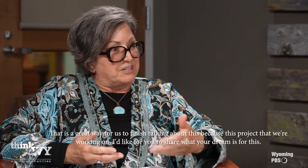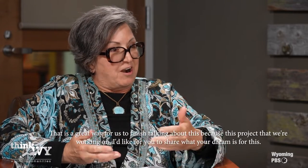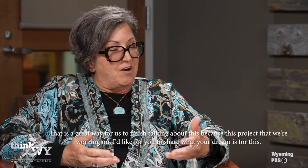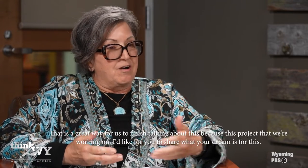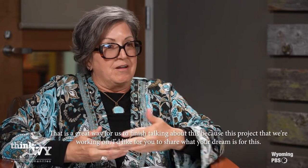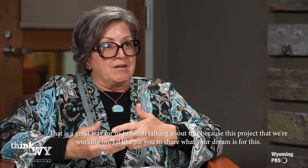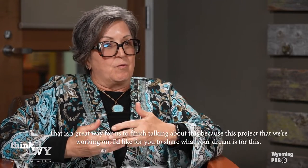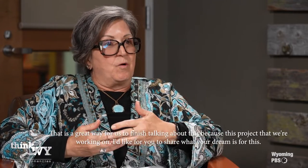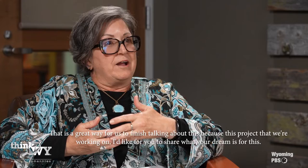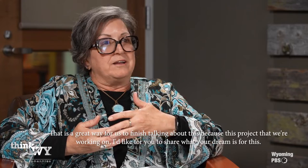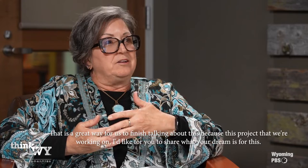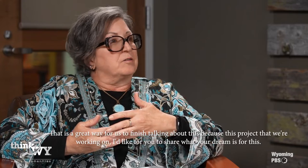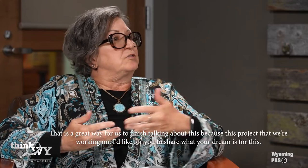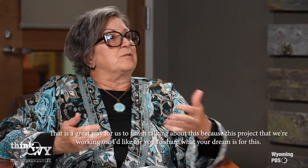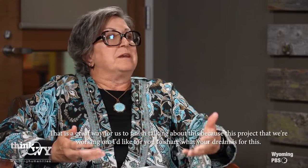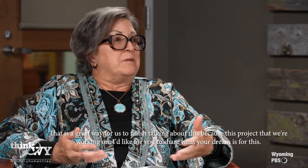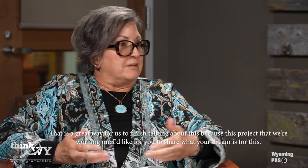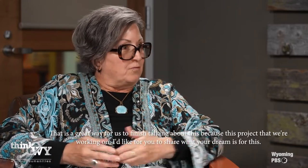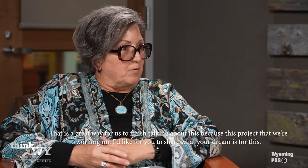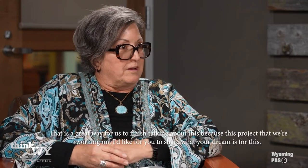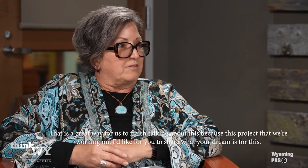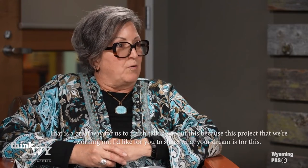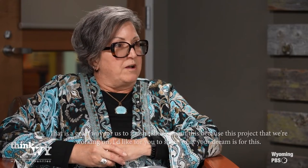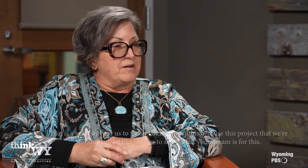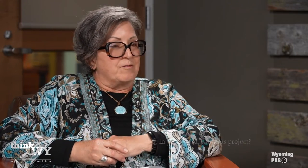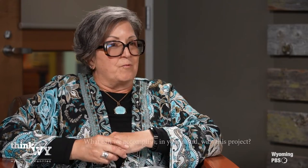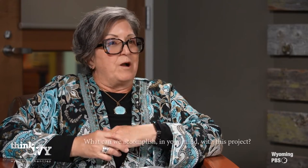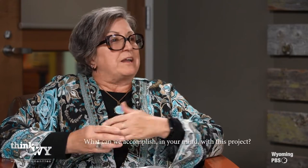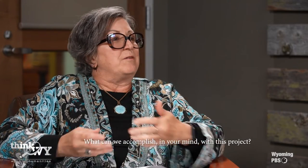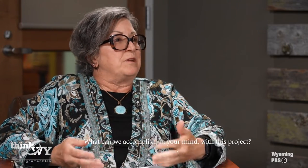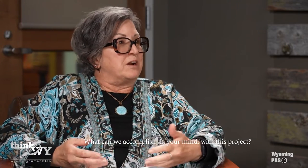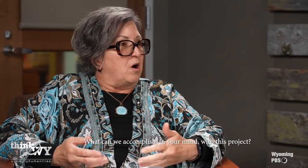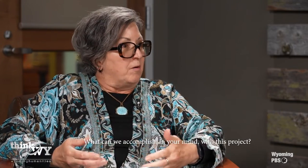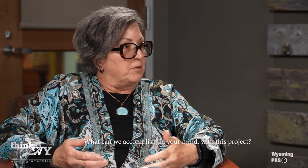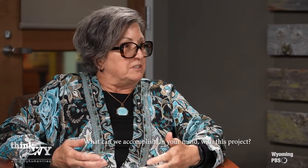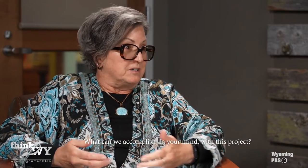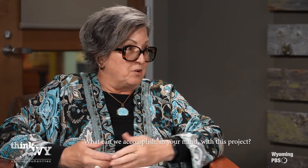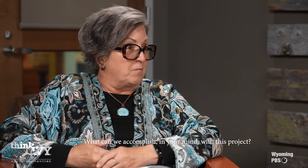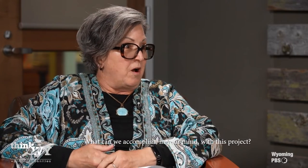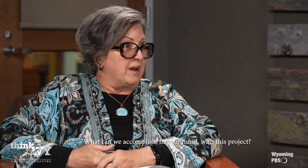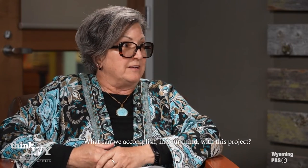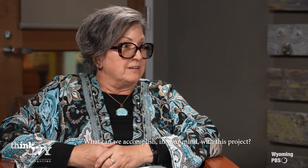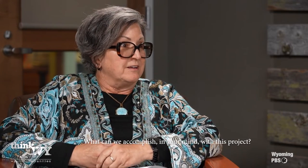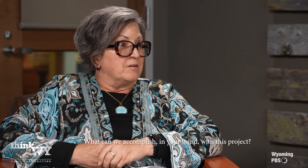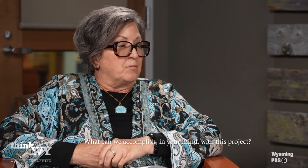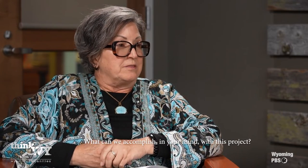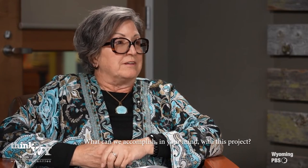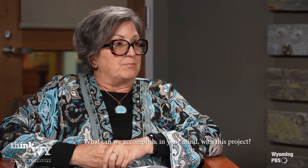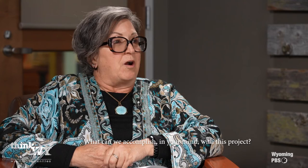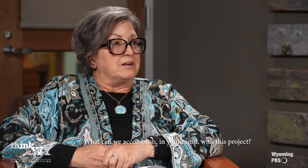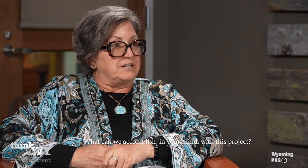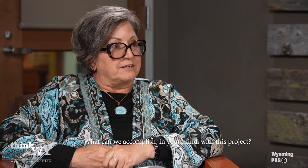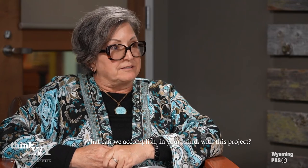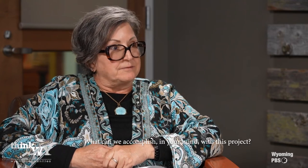share what your dream is for this. What can we accomplish in your mind with this project?